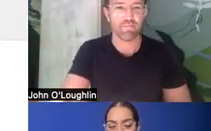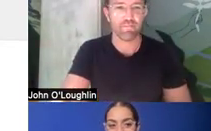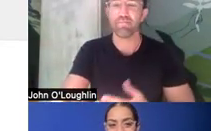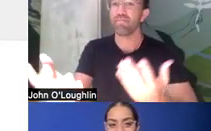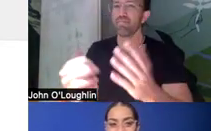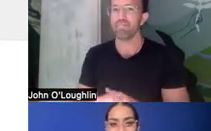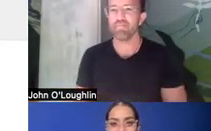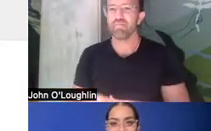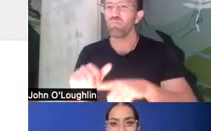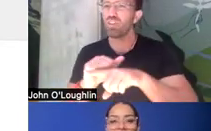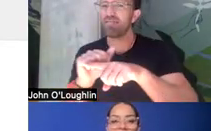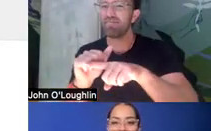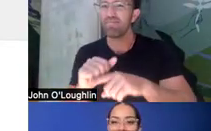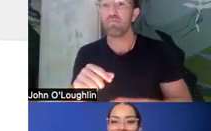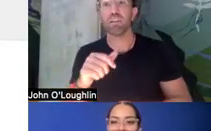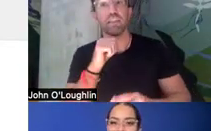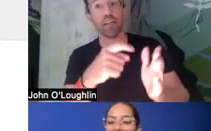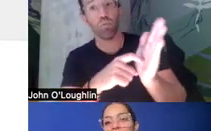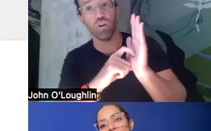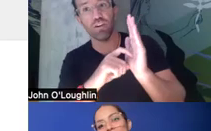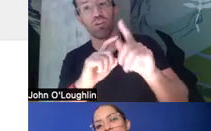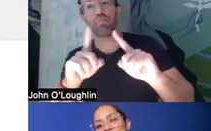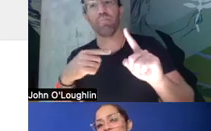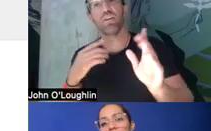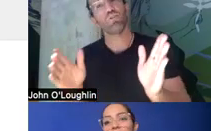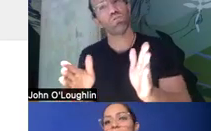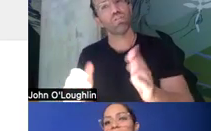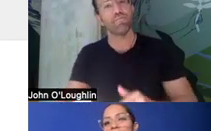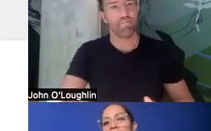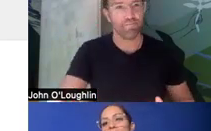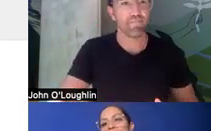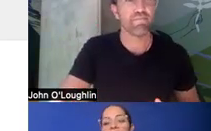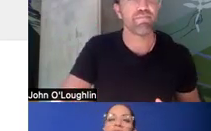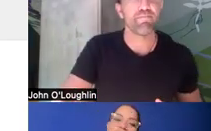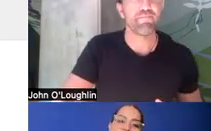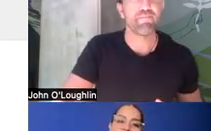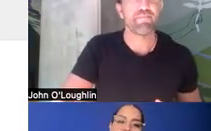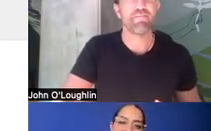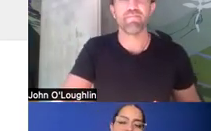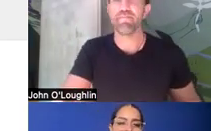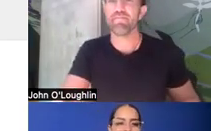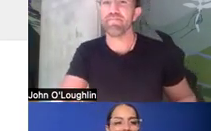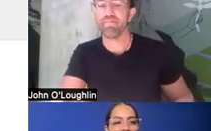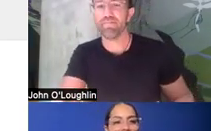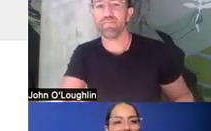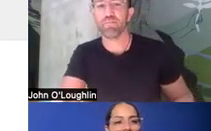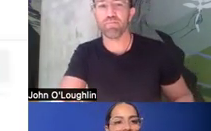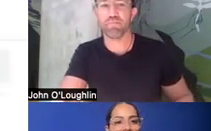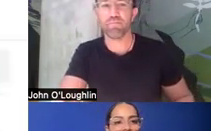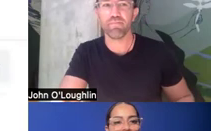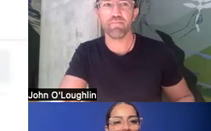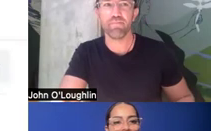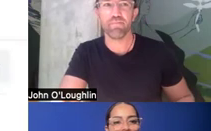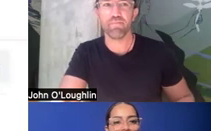Learn. There you have it. So you can practice. It's not required, but like I said, it's encouraged.